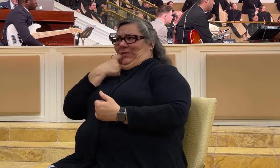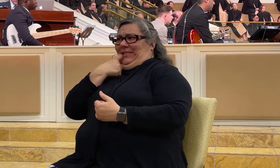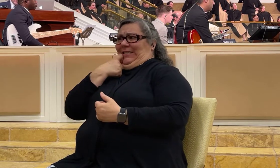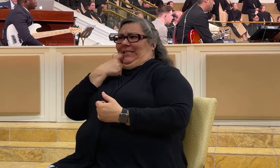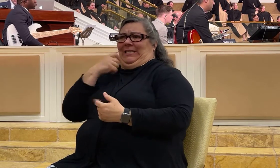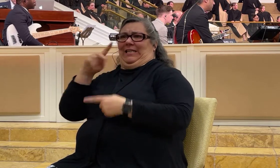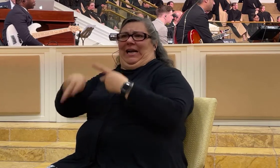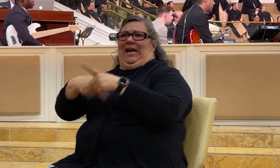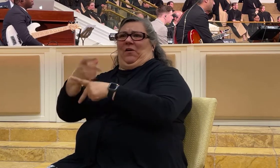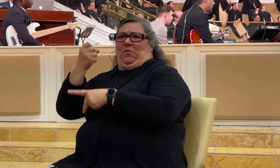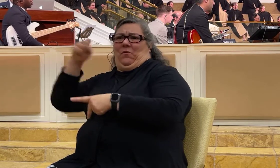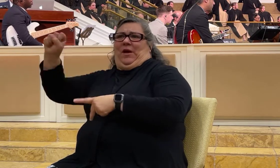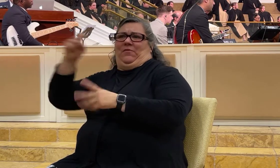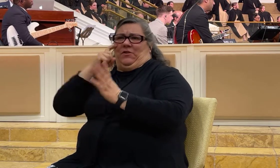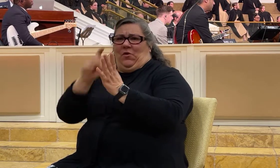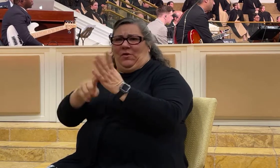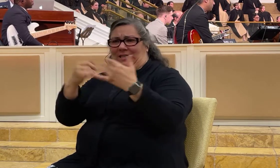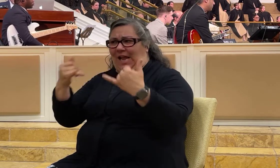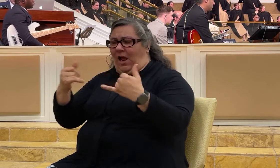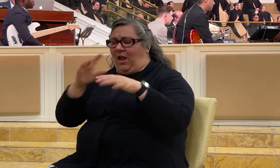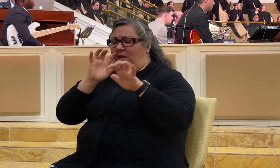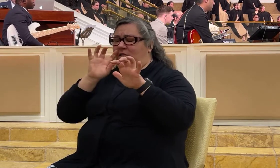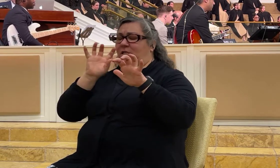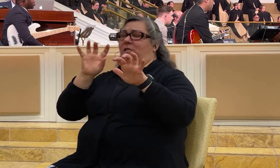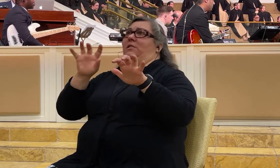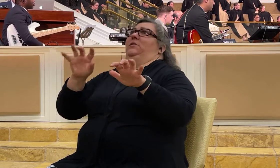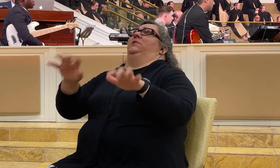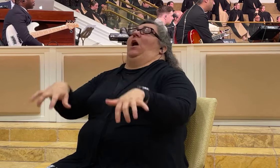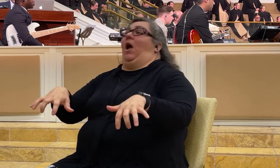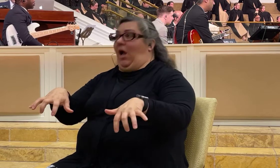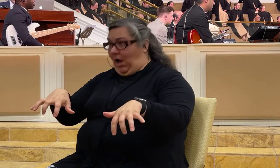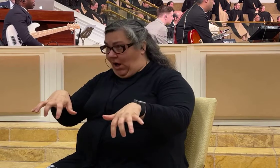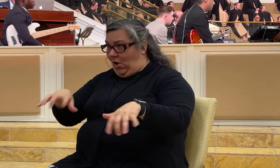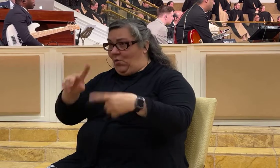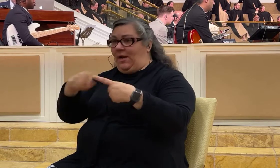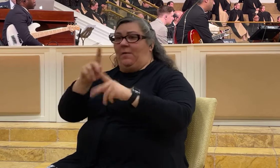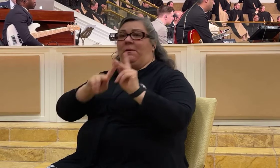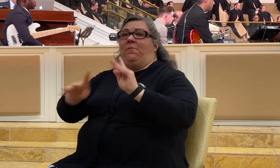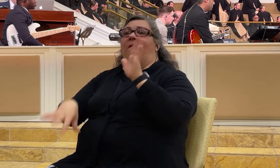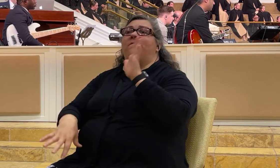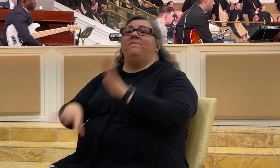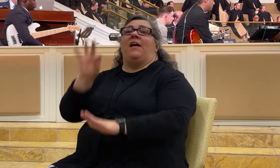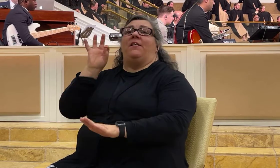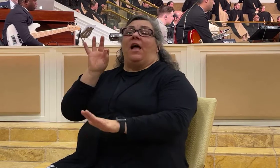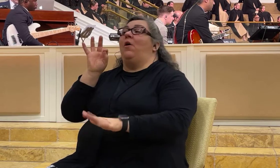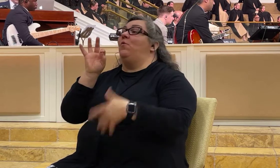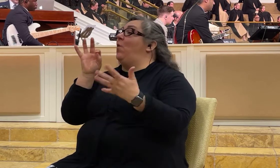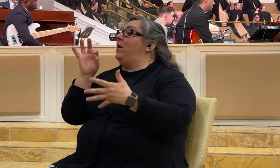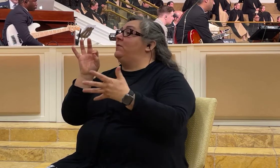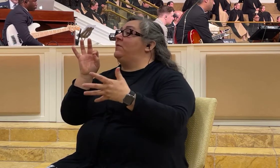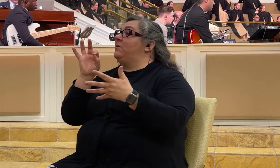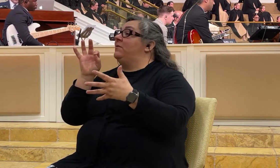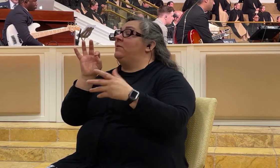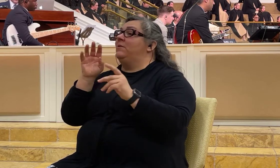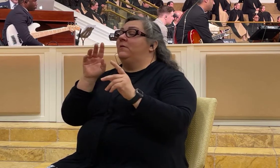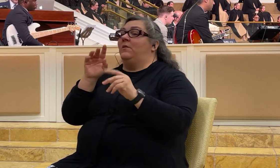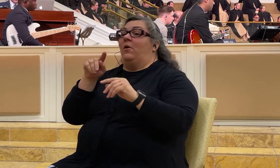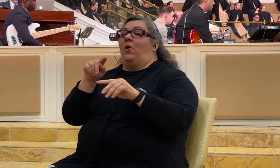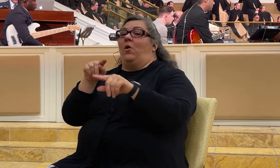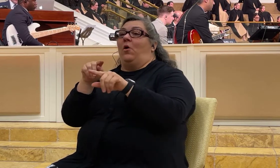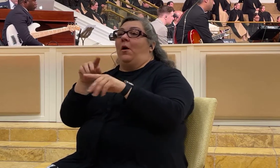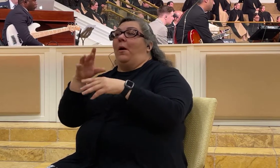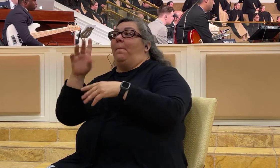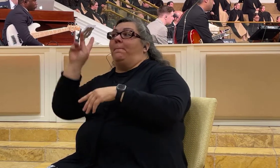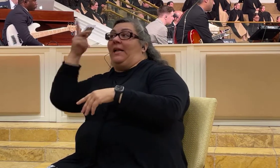the shock that came to people when they found out that people who are